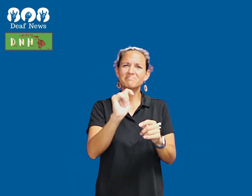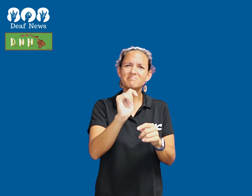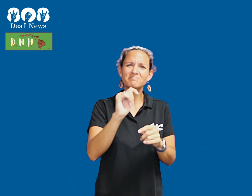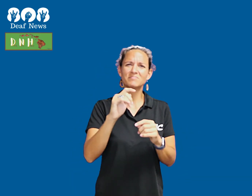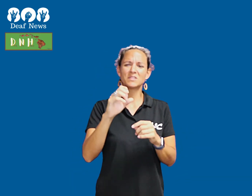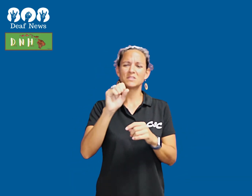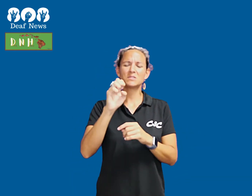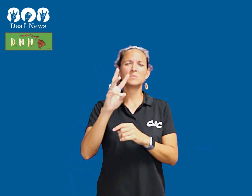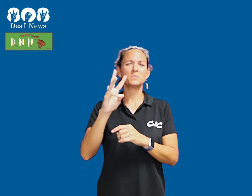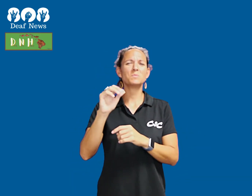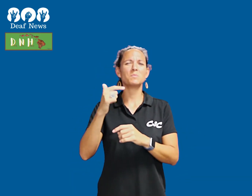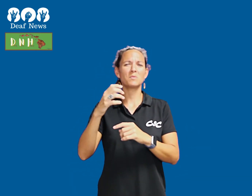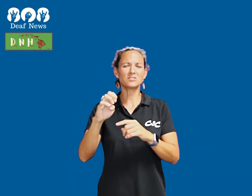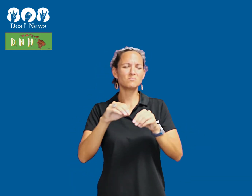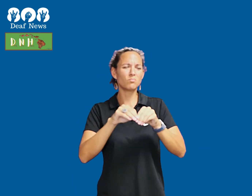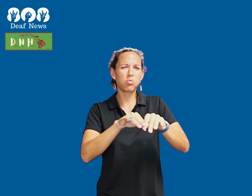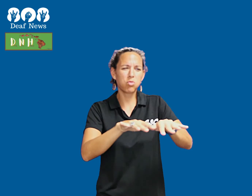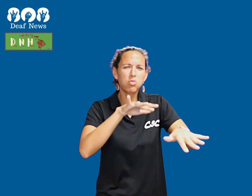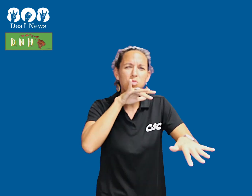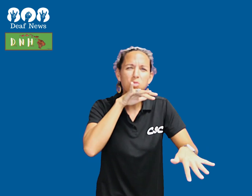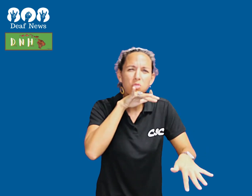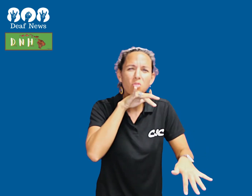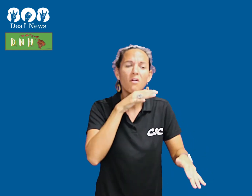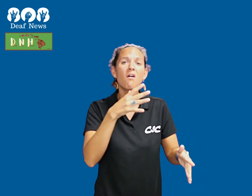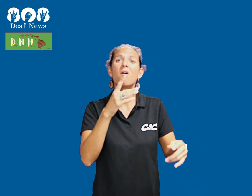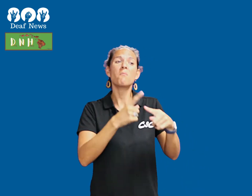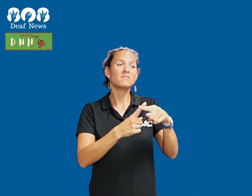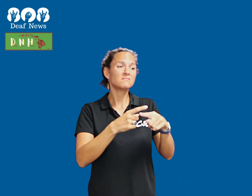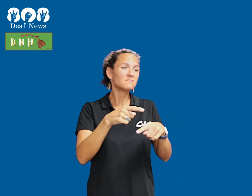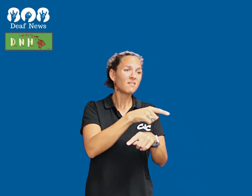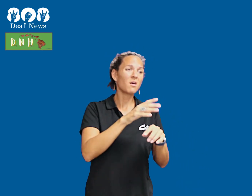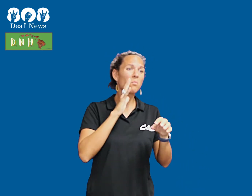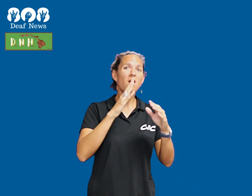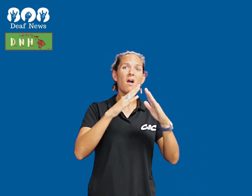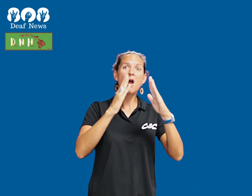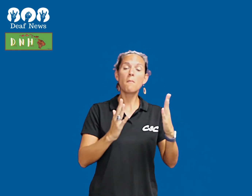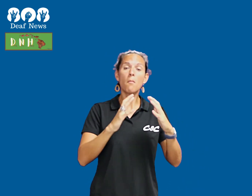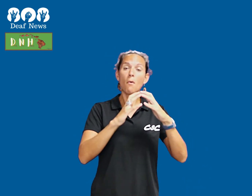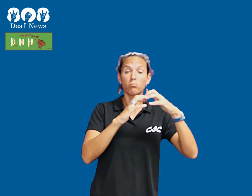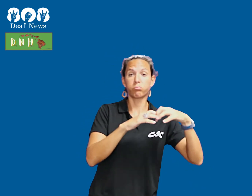and houses falling into the ocean. We don't know how to solve this